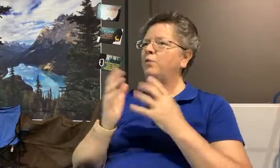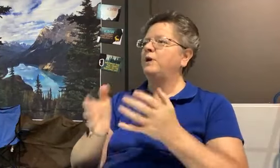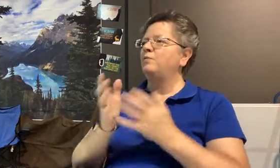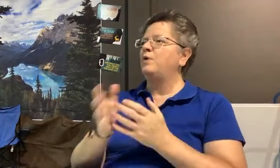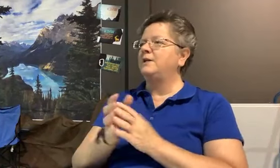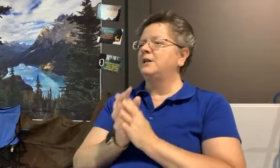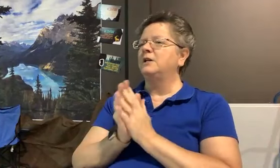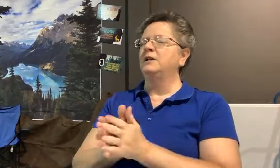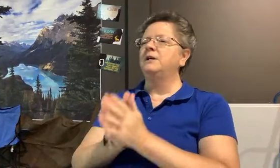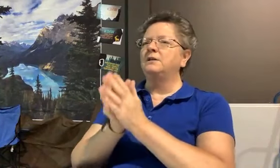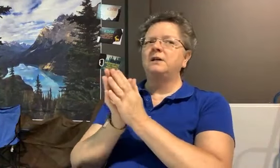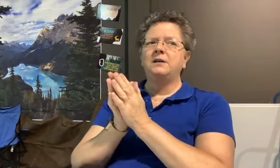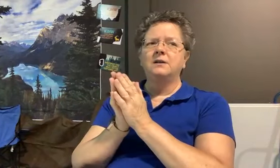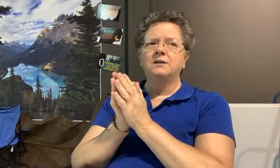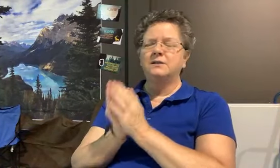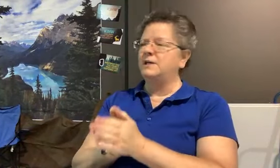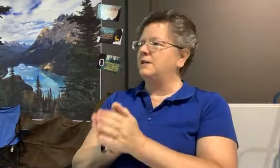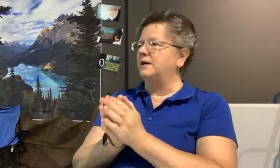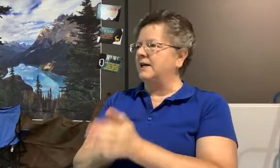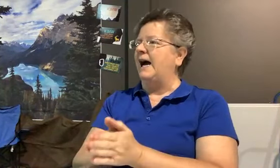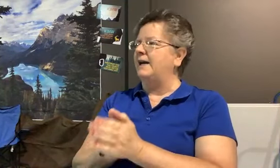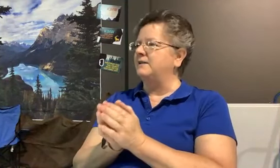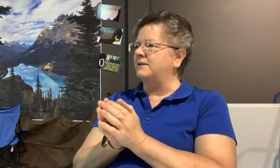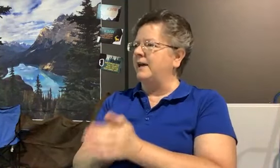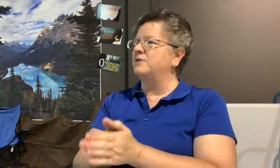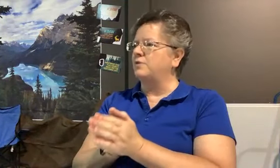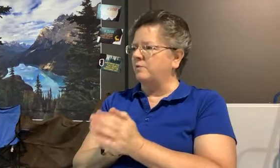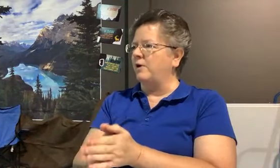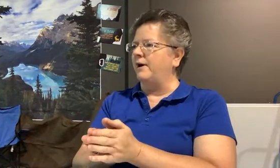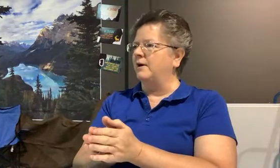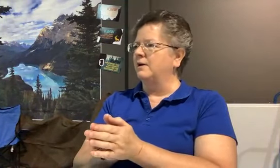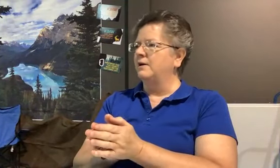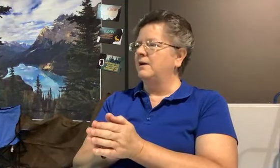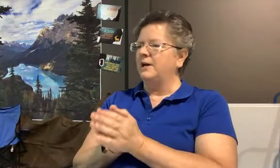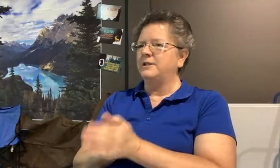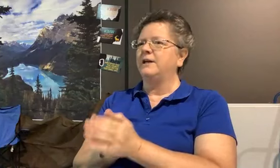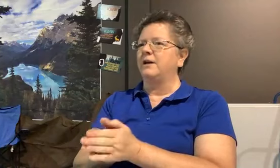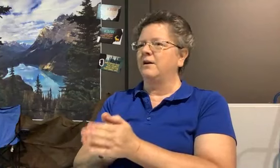when we clearly see that God is answering prayer and taking care